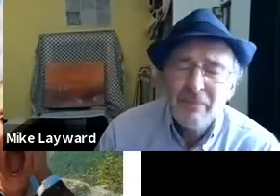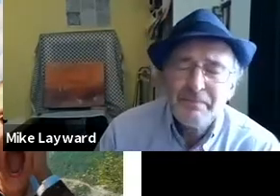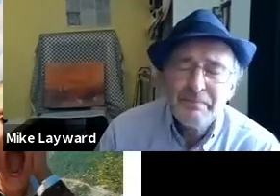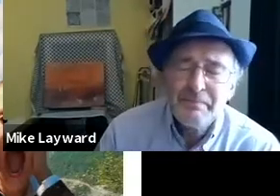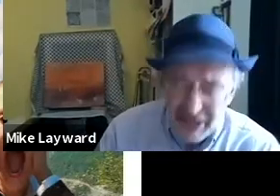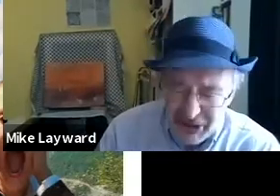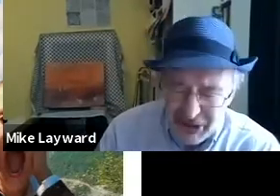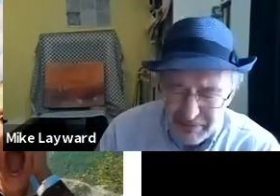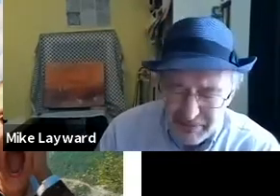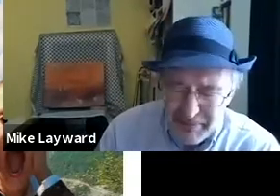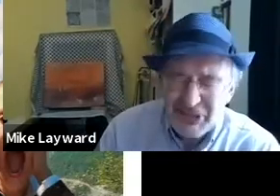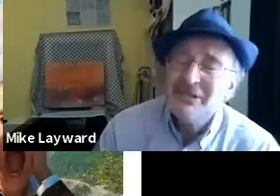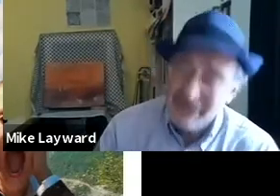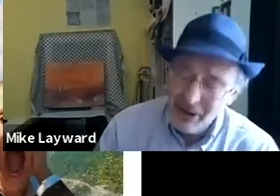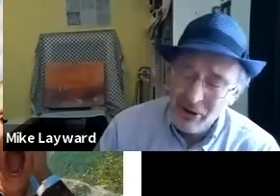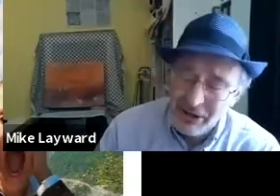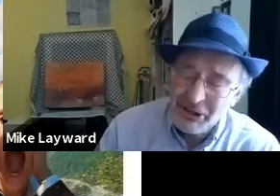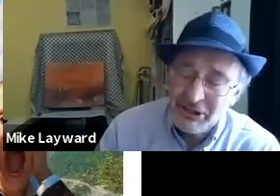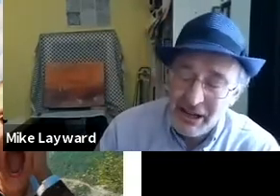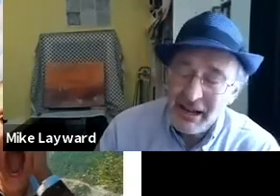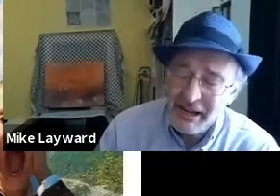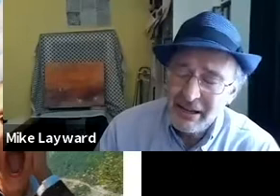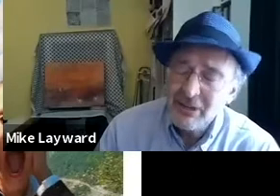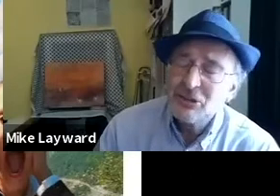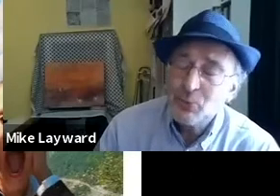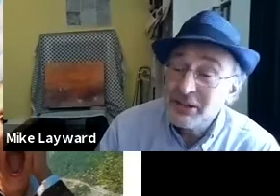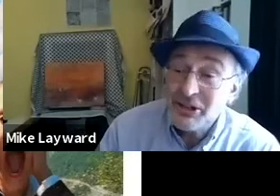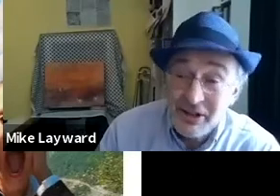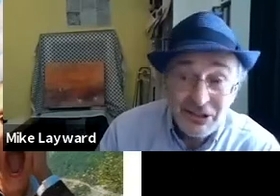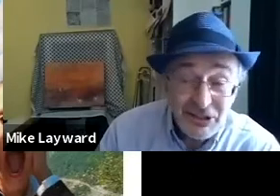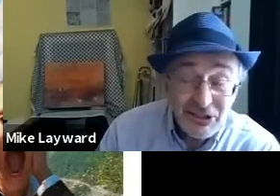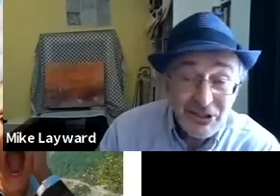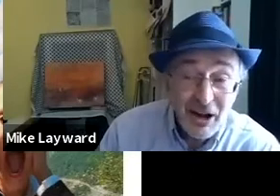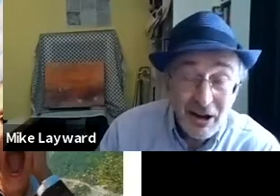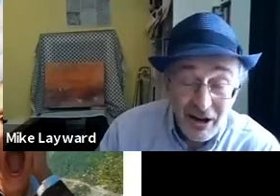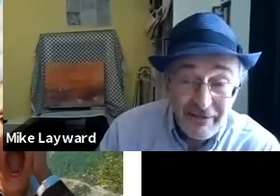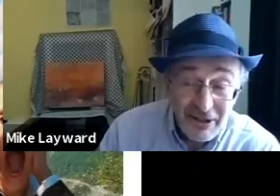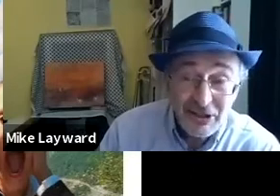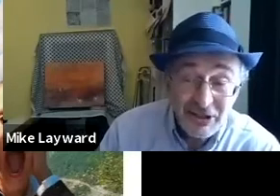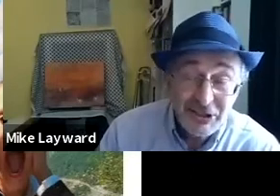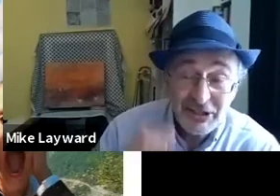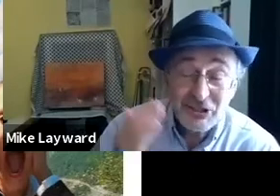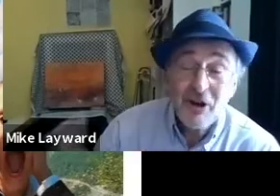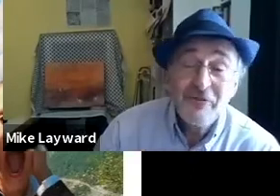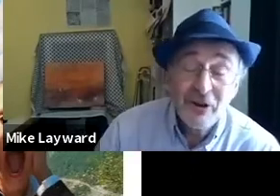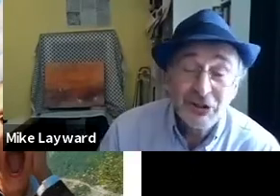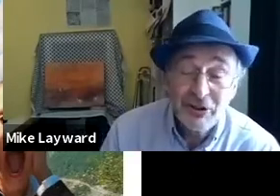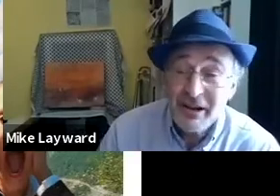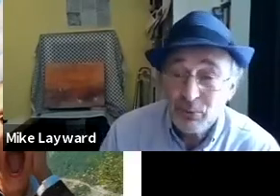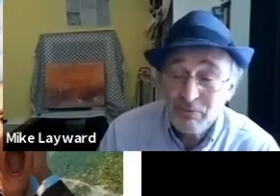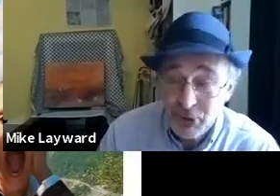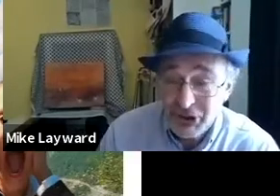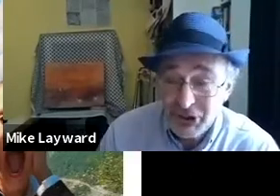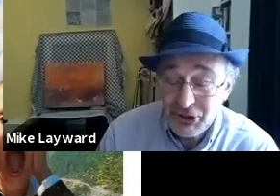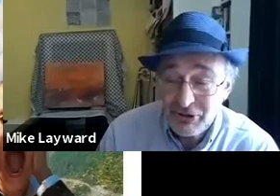Anna Benston, and she's a Swedish artist, a live artist, and it's her version of